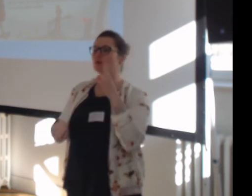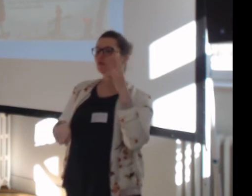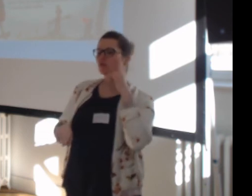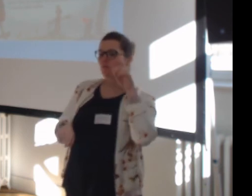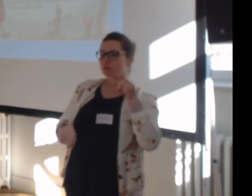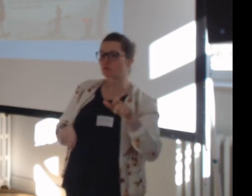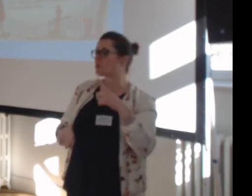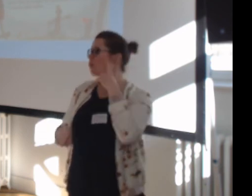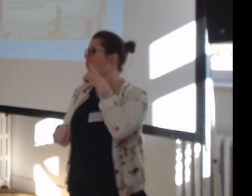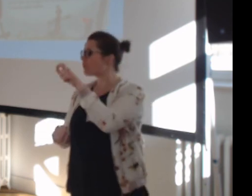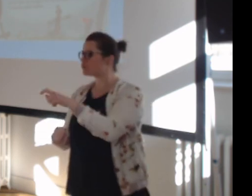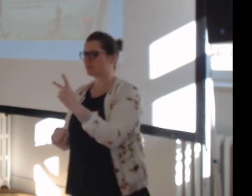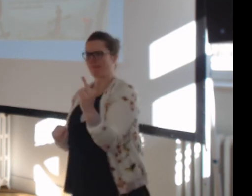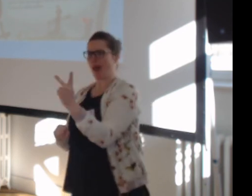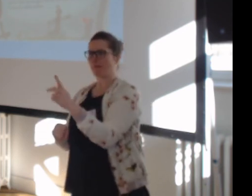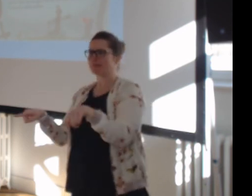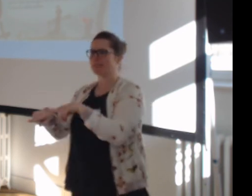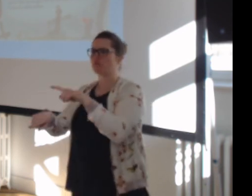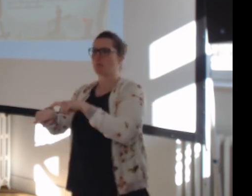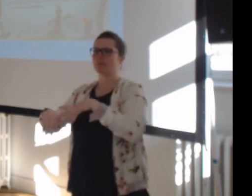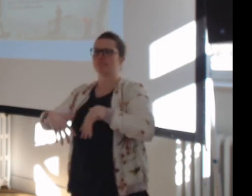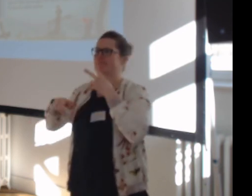enjoy together.